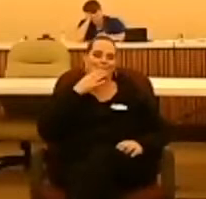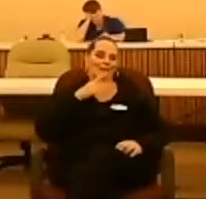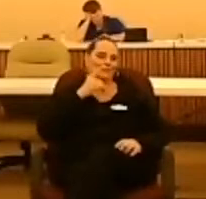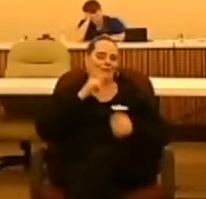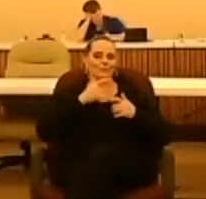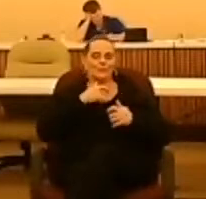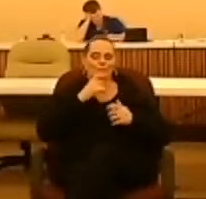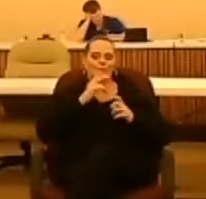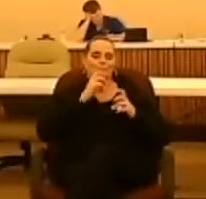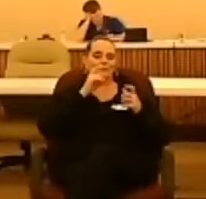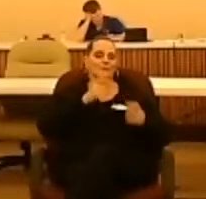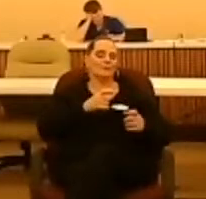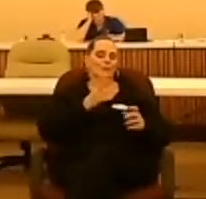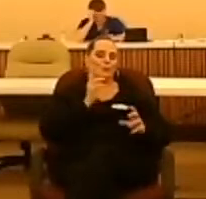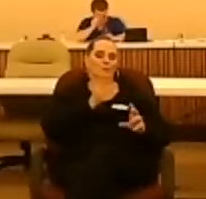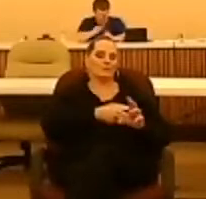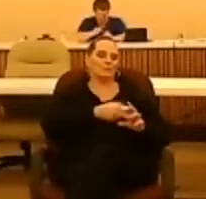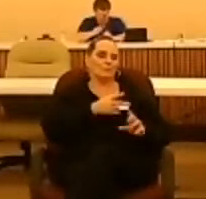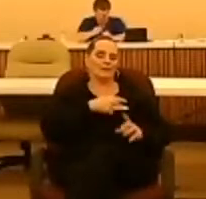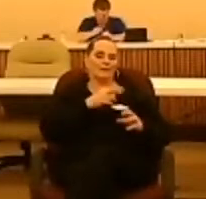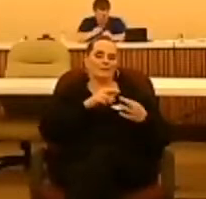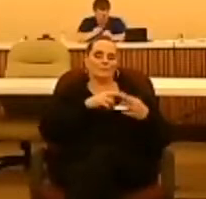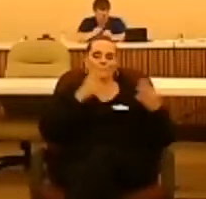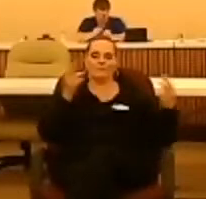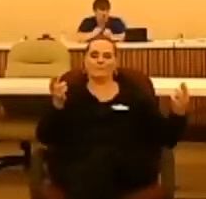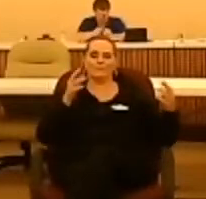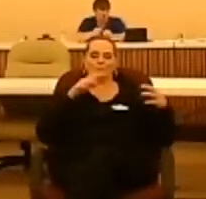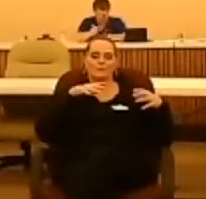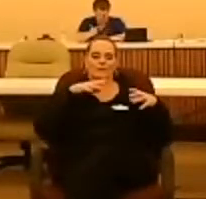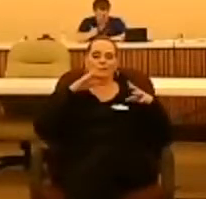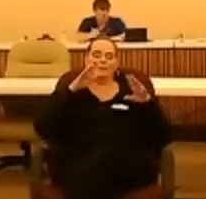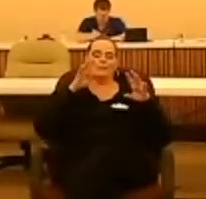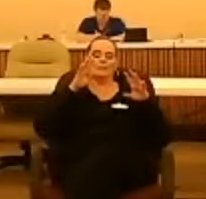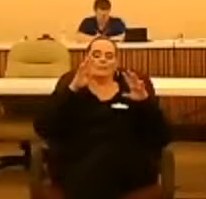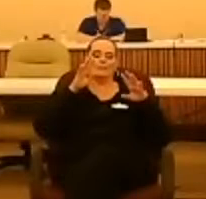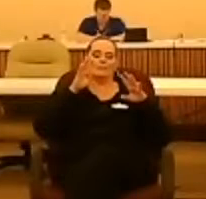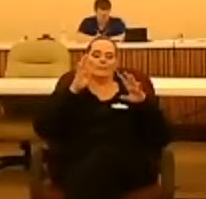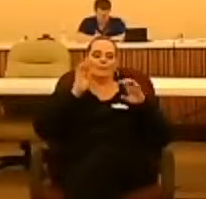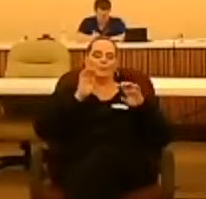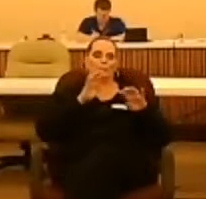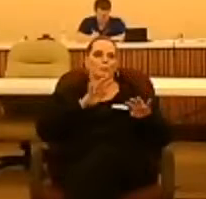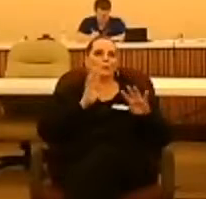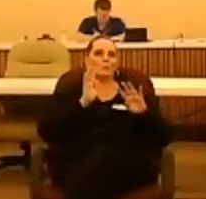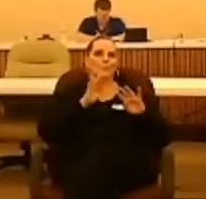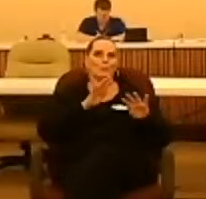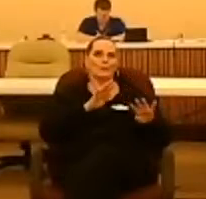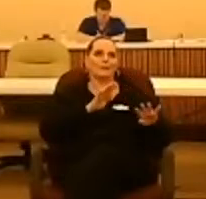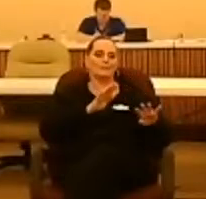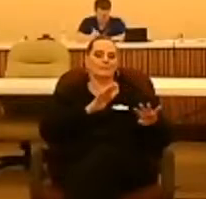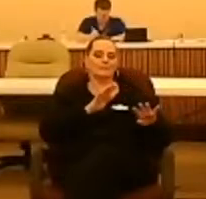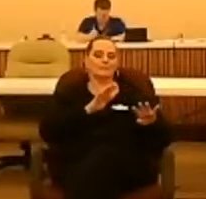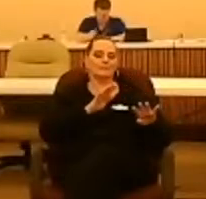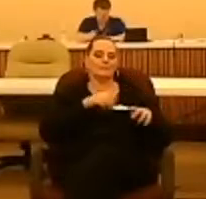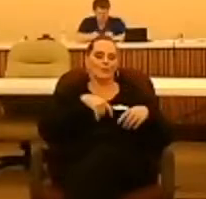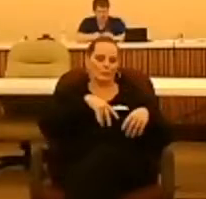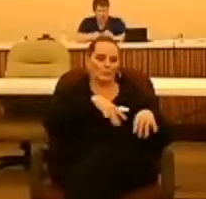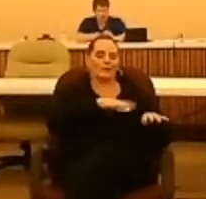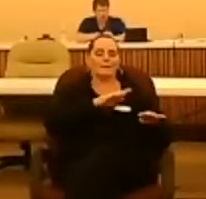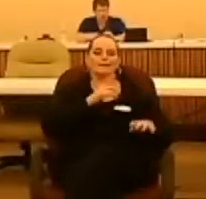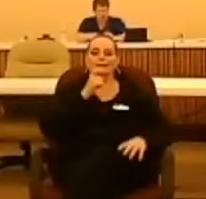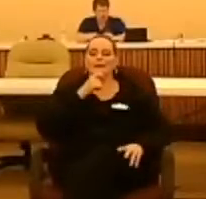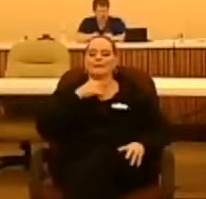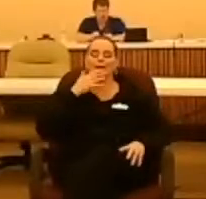drive-through Memorial Day reverse parade. That was a great time, and thanks to all the town employees who put on it, who planned